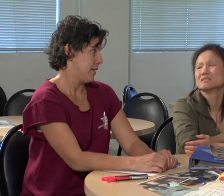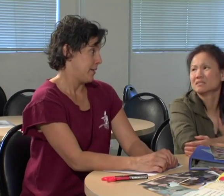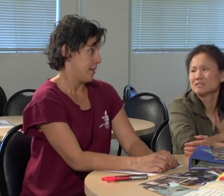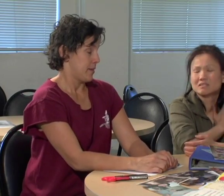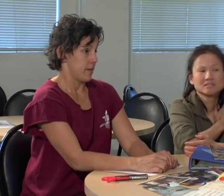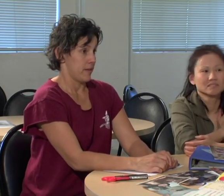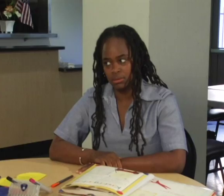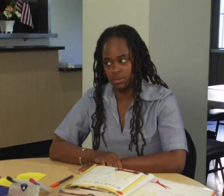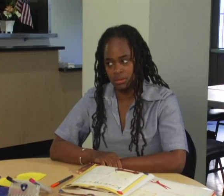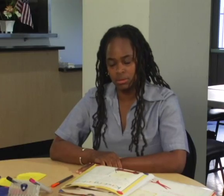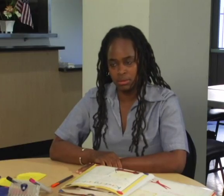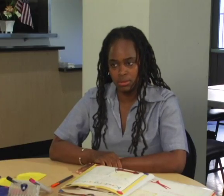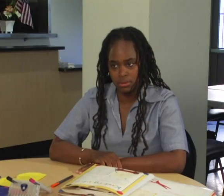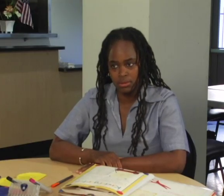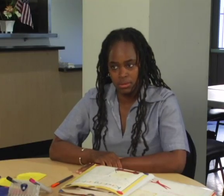Yeah.